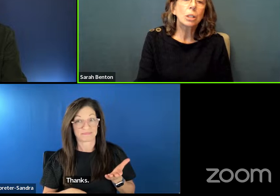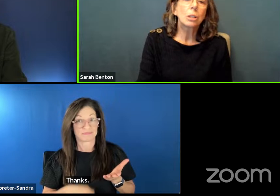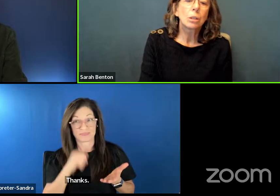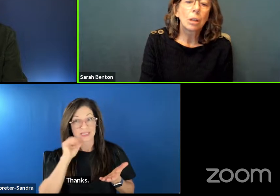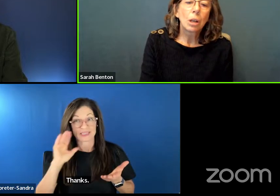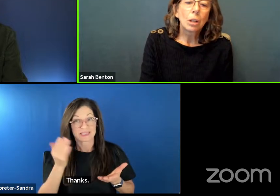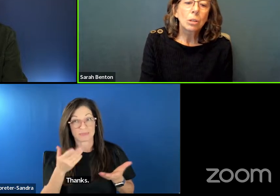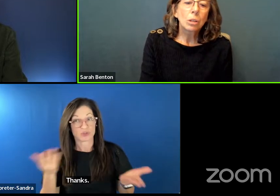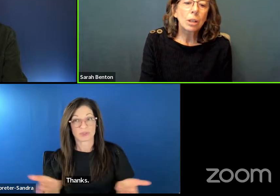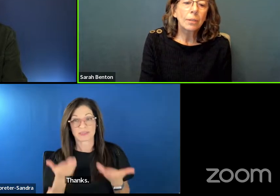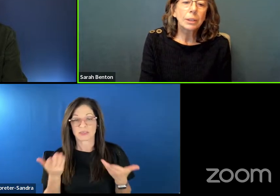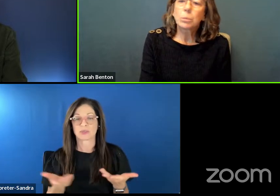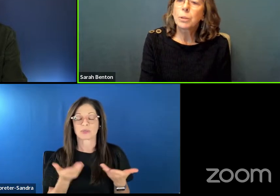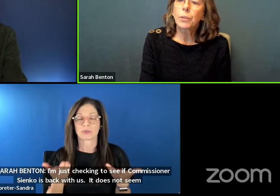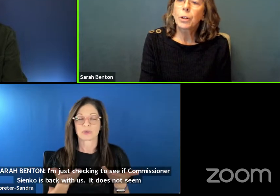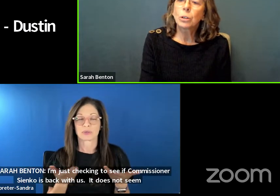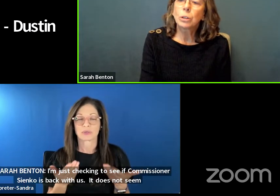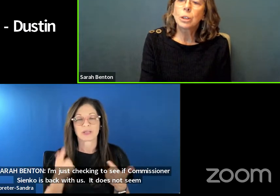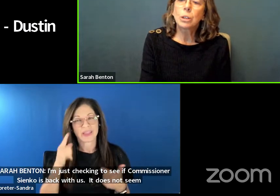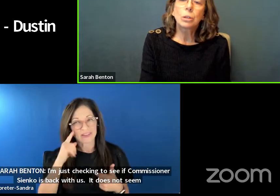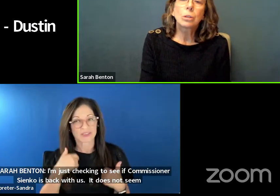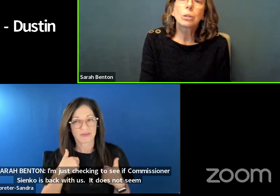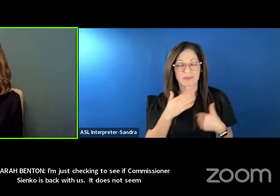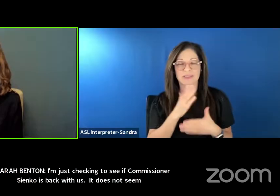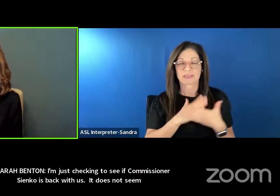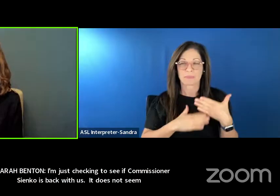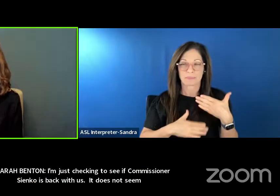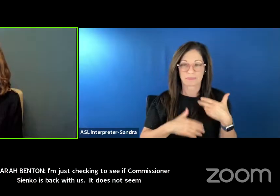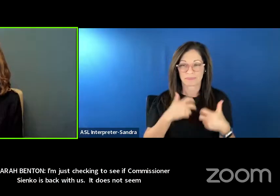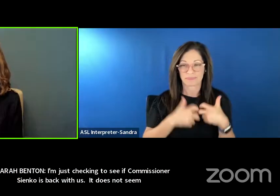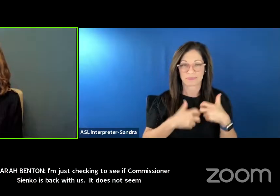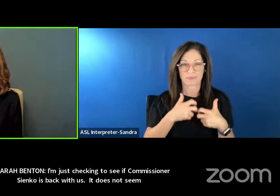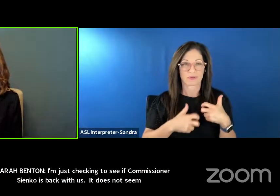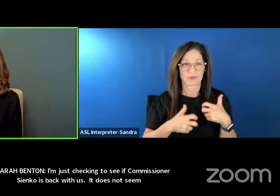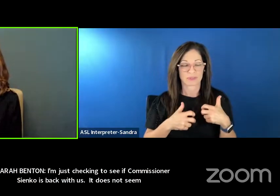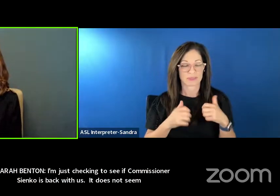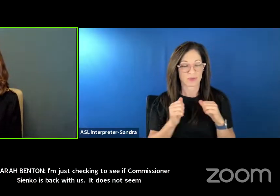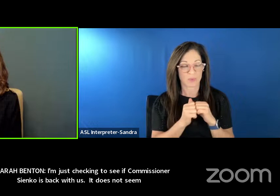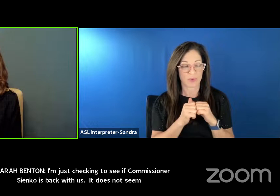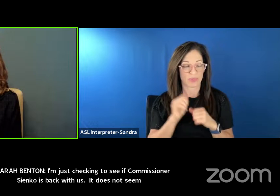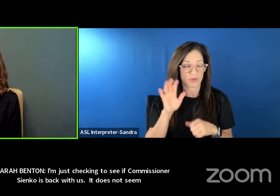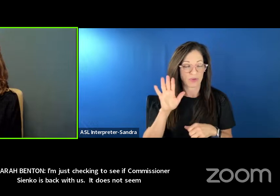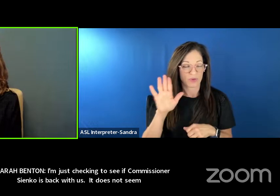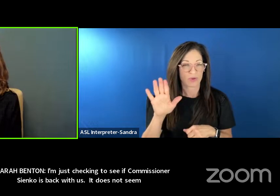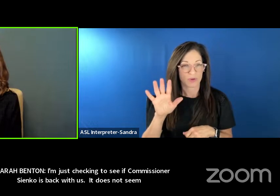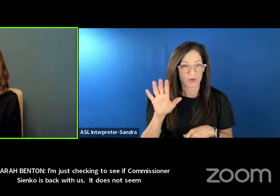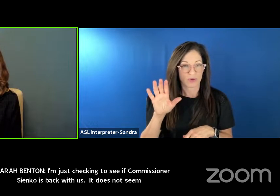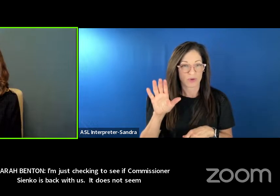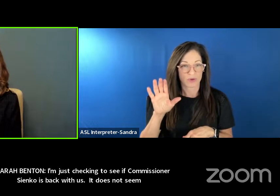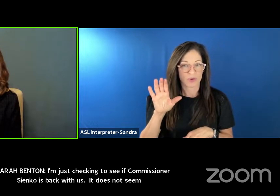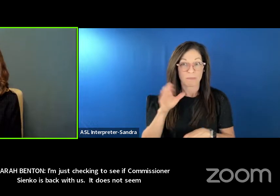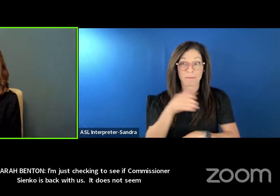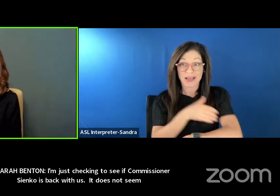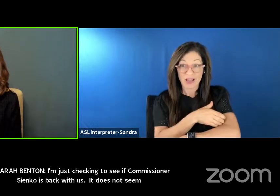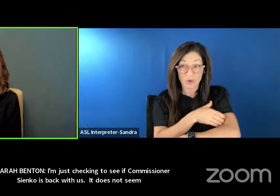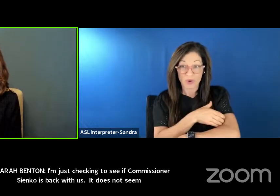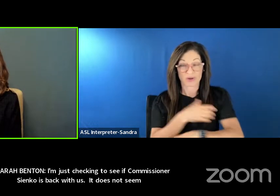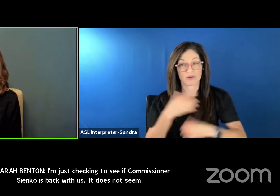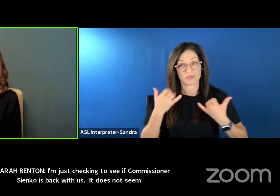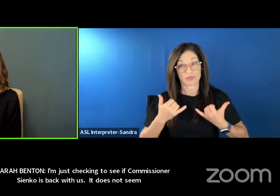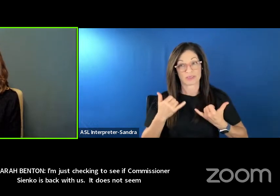like she's having some difficulties with her power right